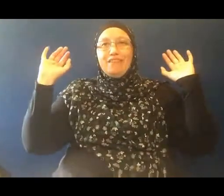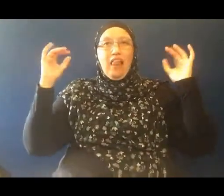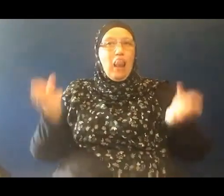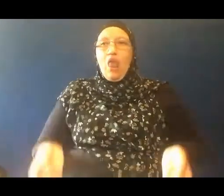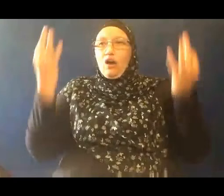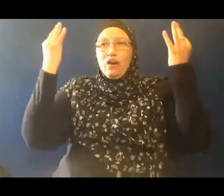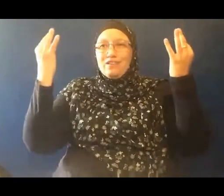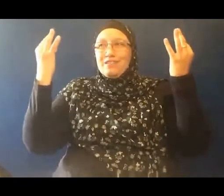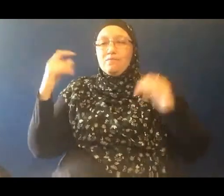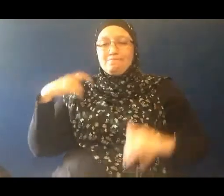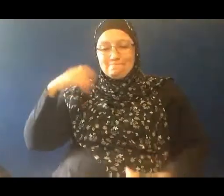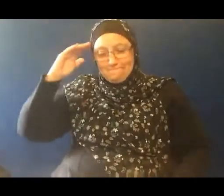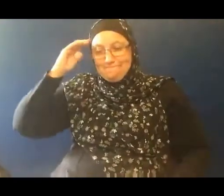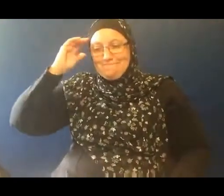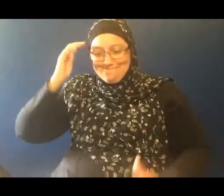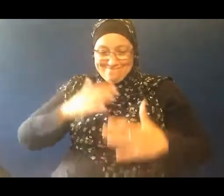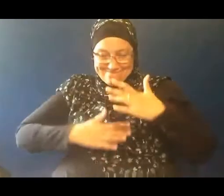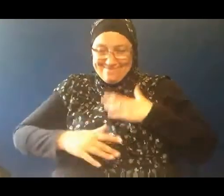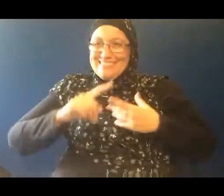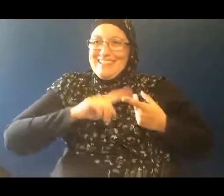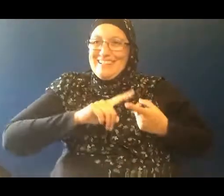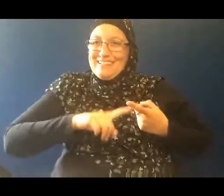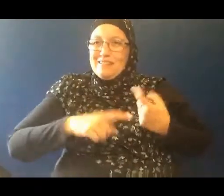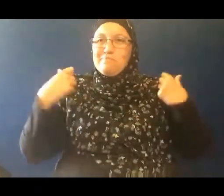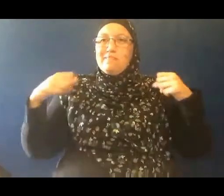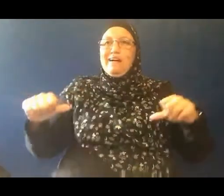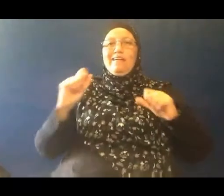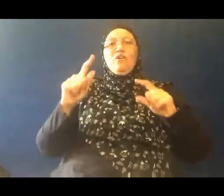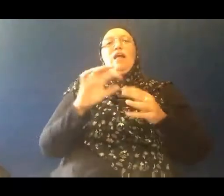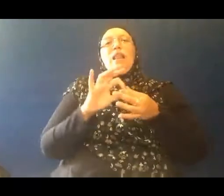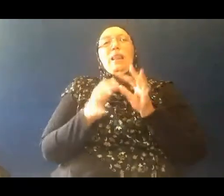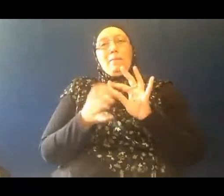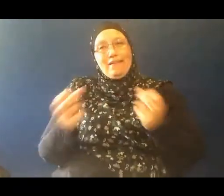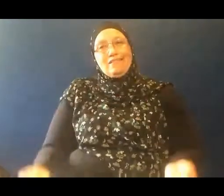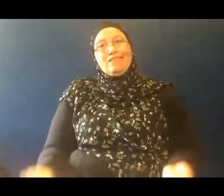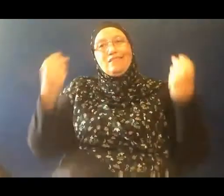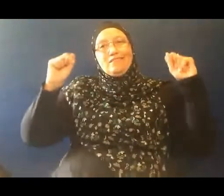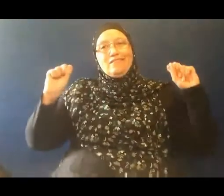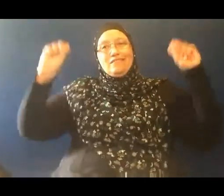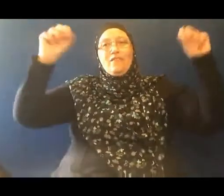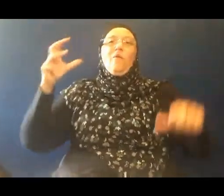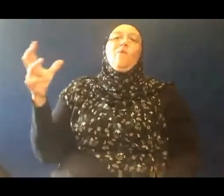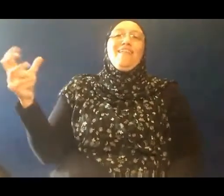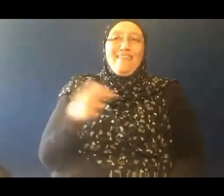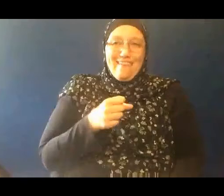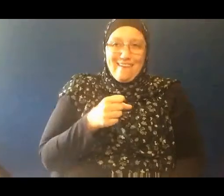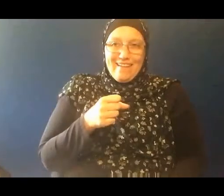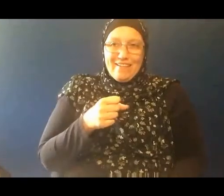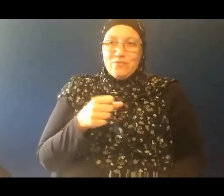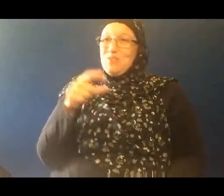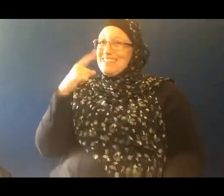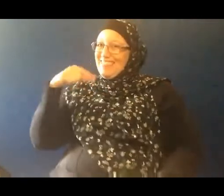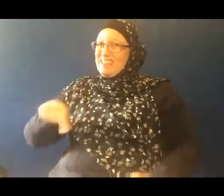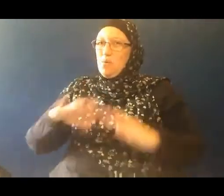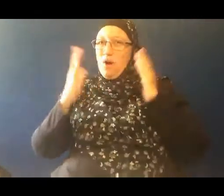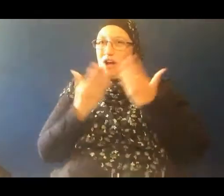had that others lacked was patience, forbearance. It's like, so the life of this world is